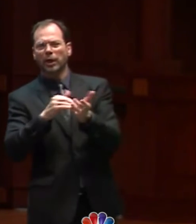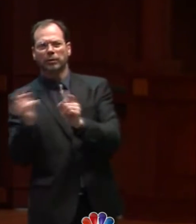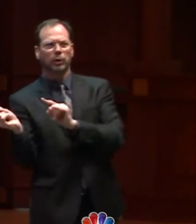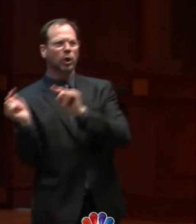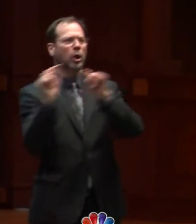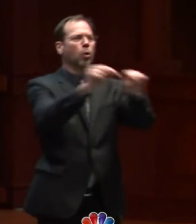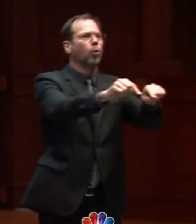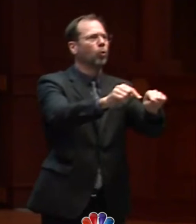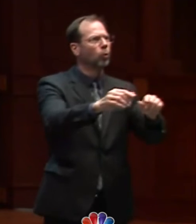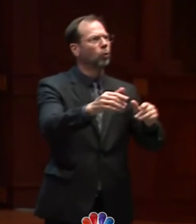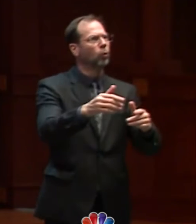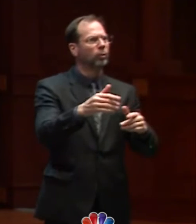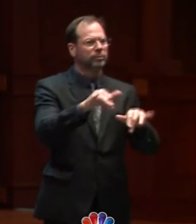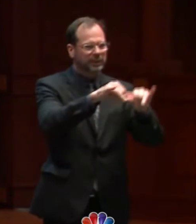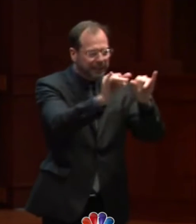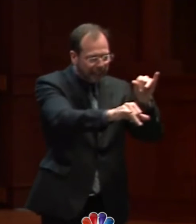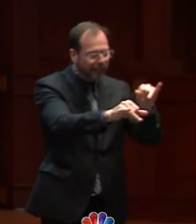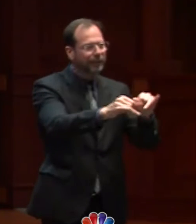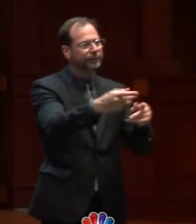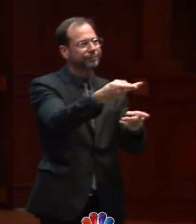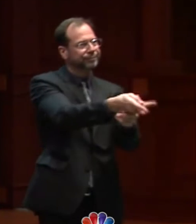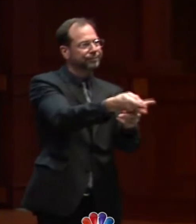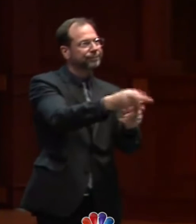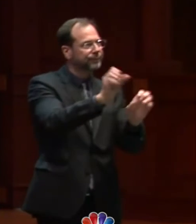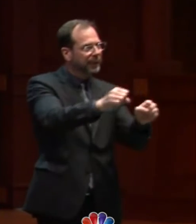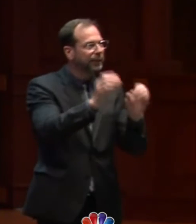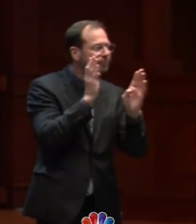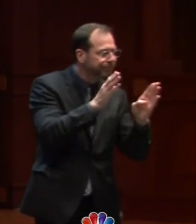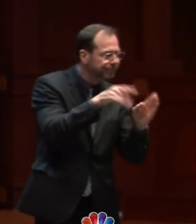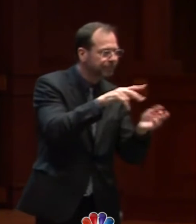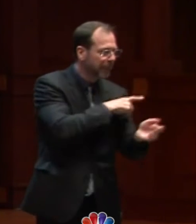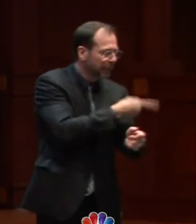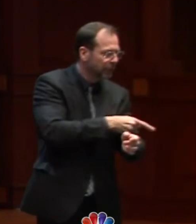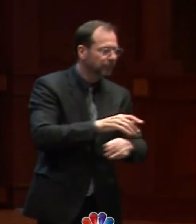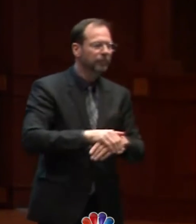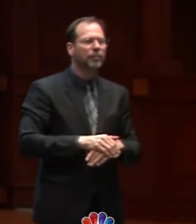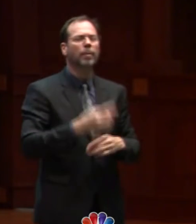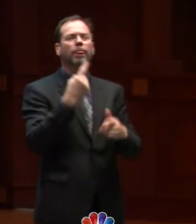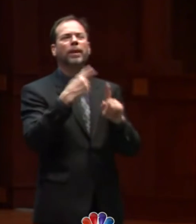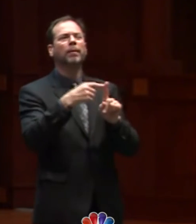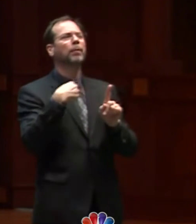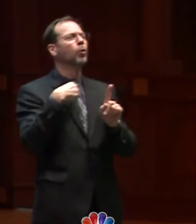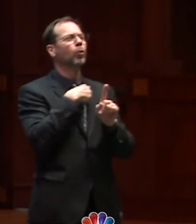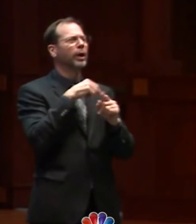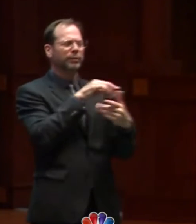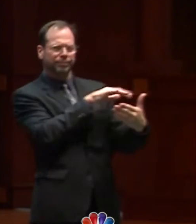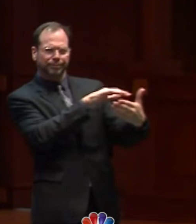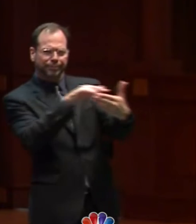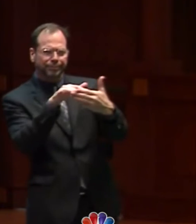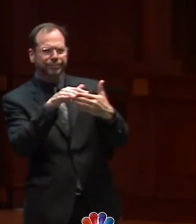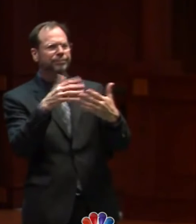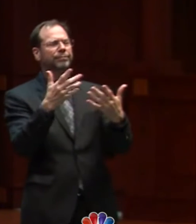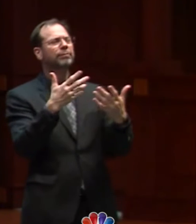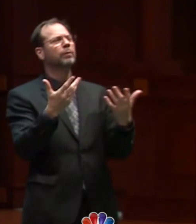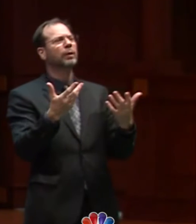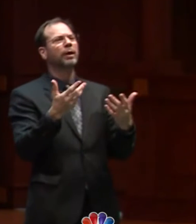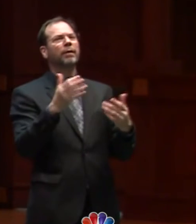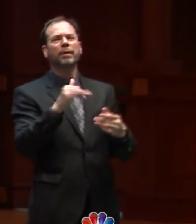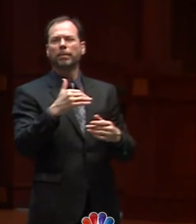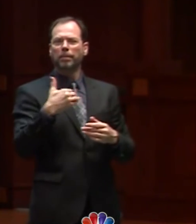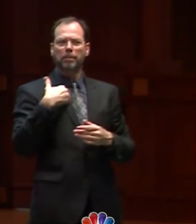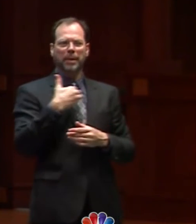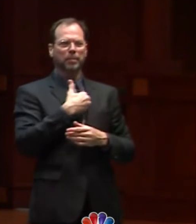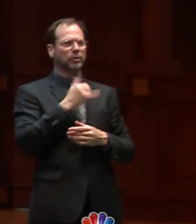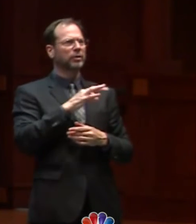nurses who may be able to be mobilized out there. We're also in the process of assessing the capabilities of the members of the